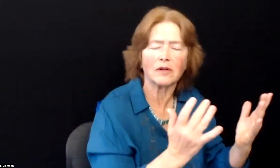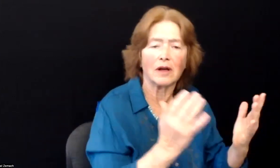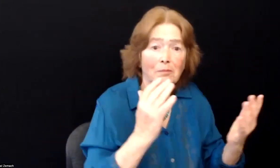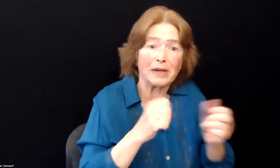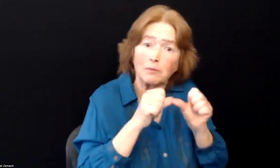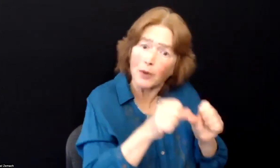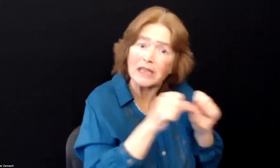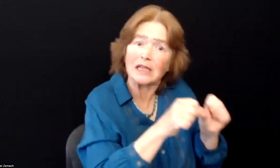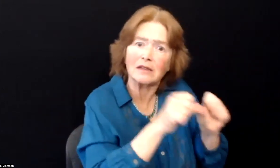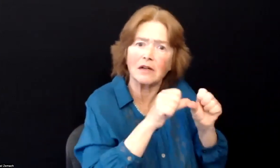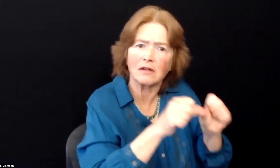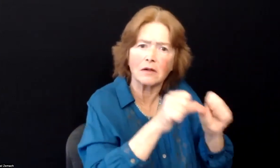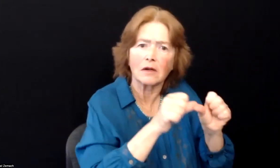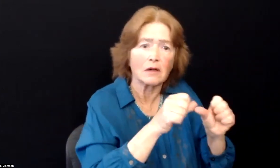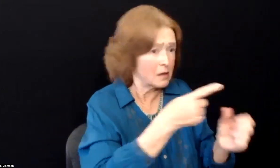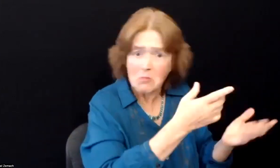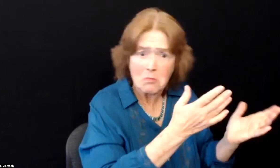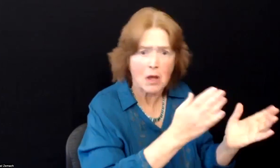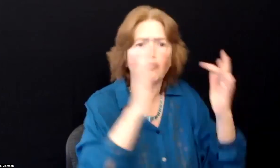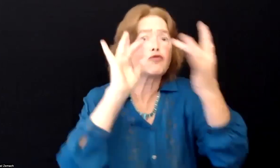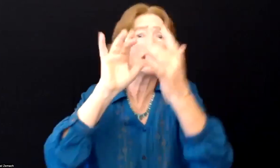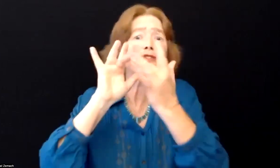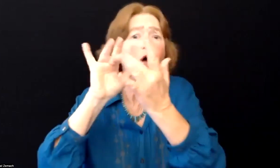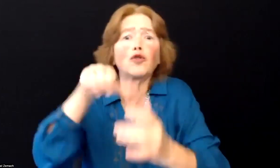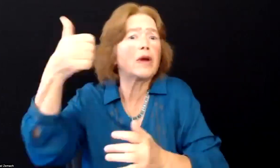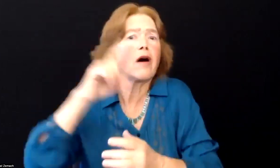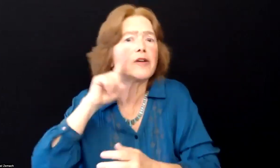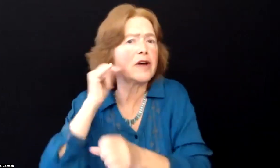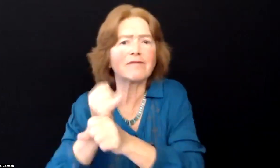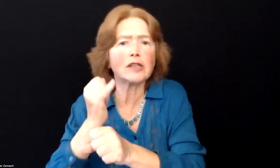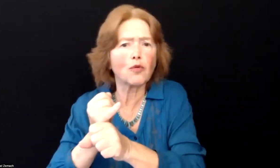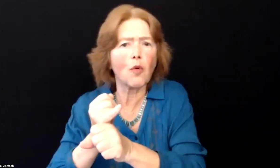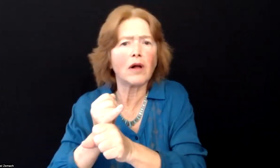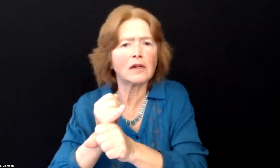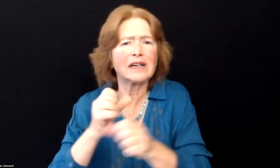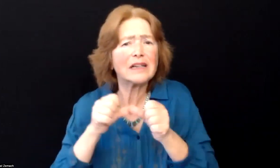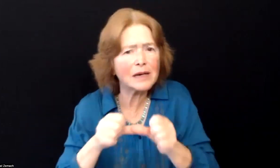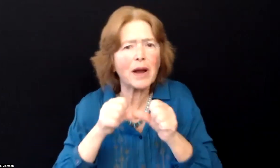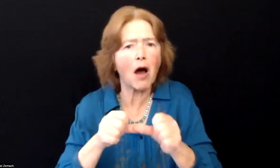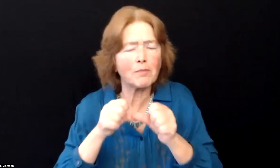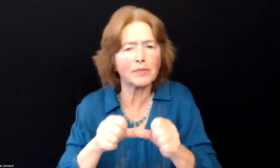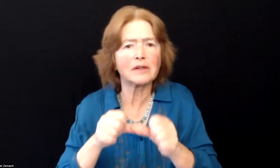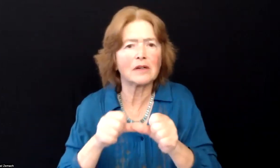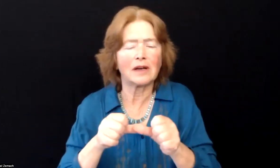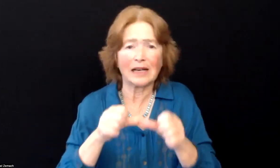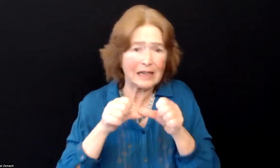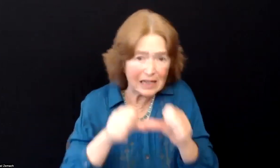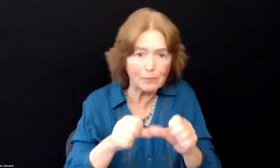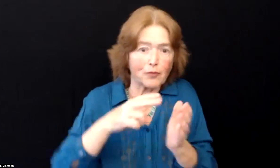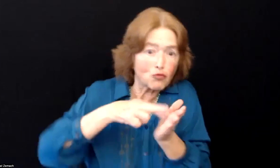to them, be persistent. Or, reach out to other deaf schools. So be persistent and